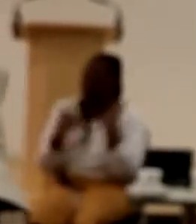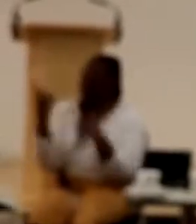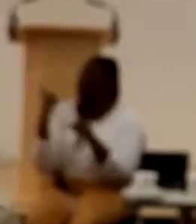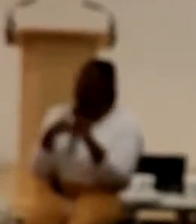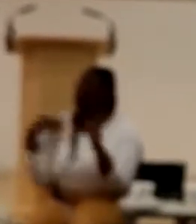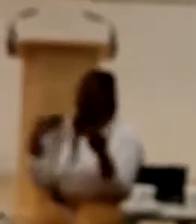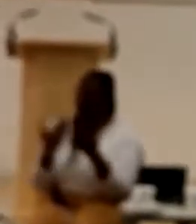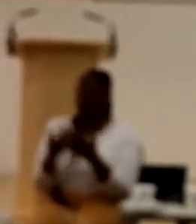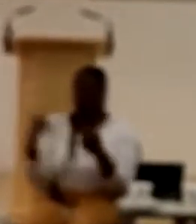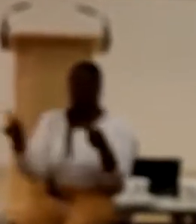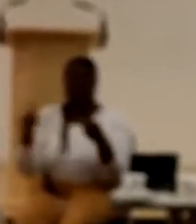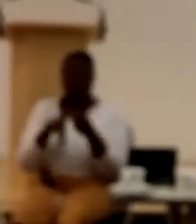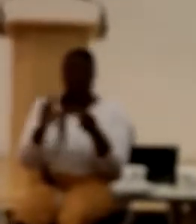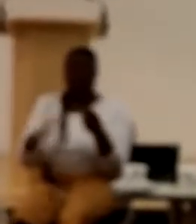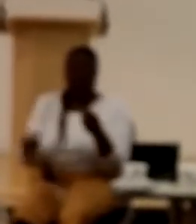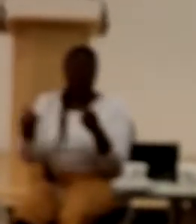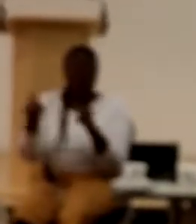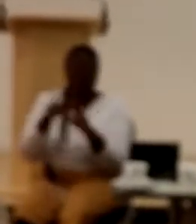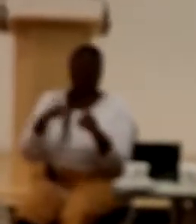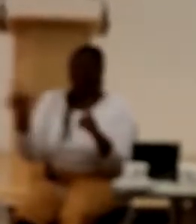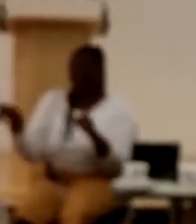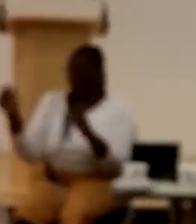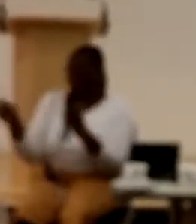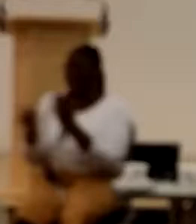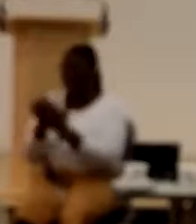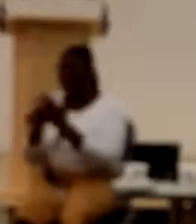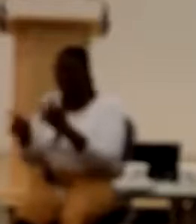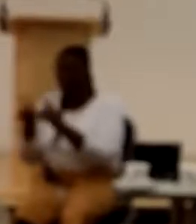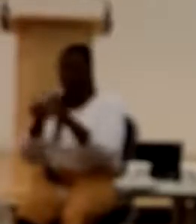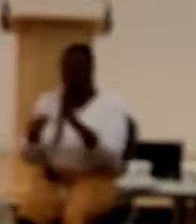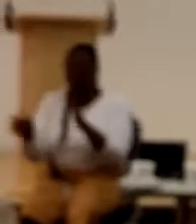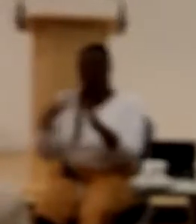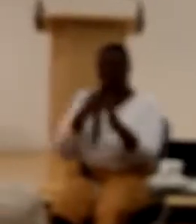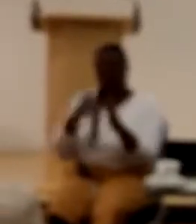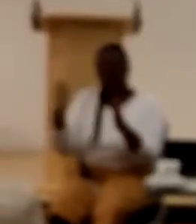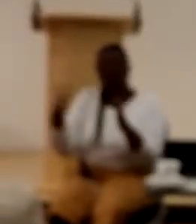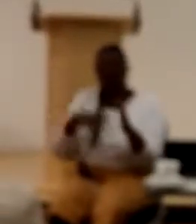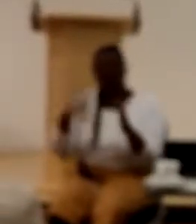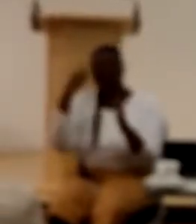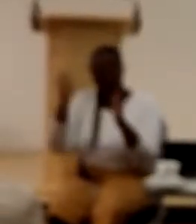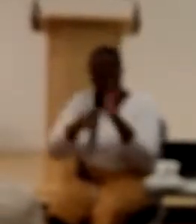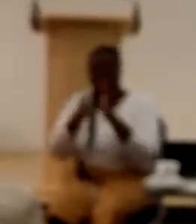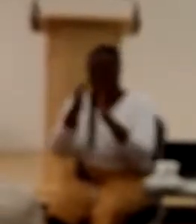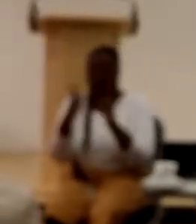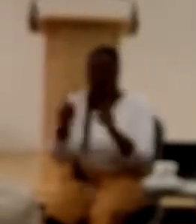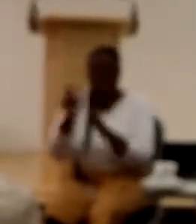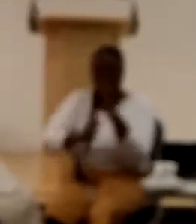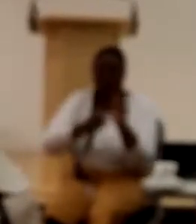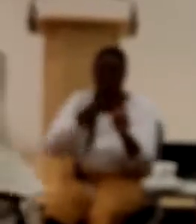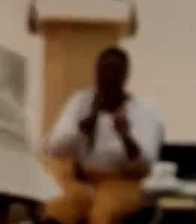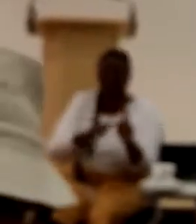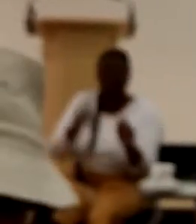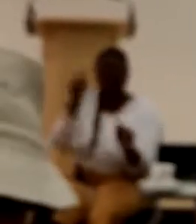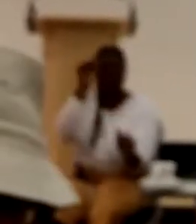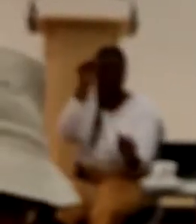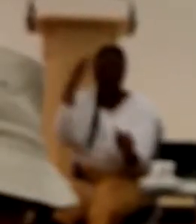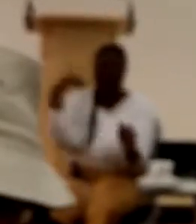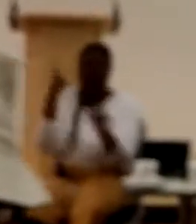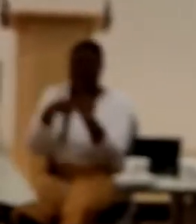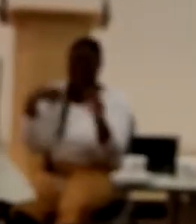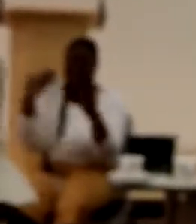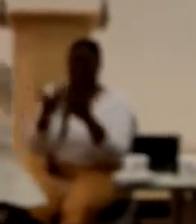year. Labour didn't win the general election, but the food voting proof of what disabled people have known for many years